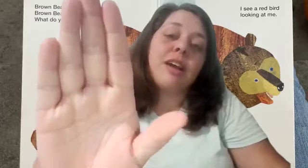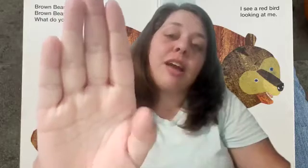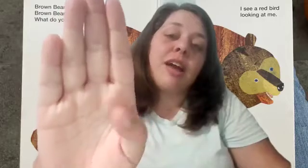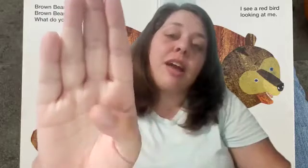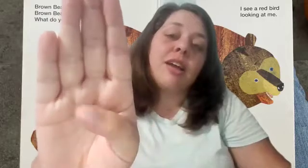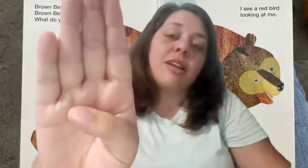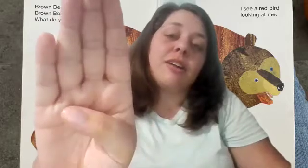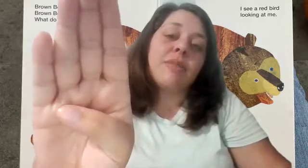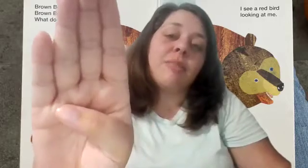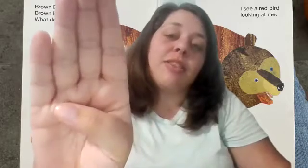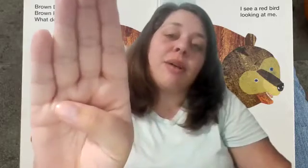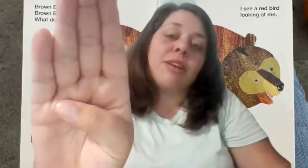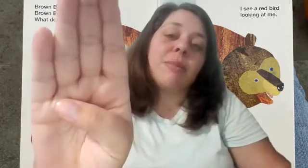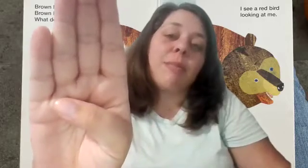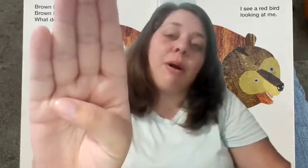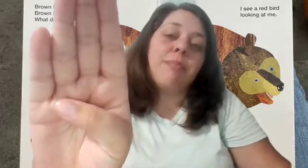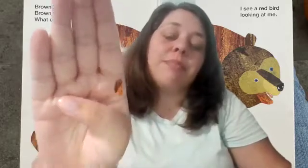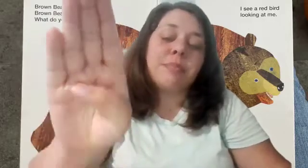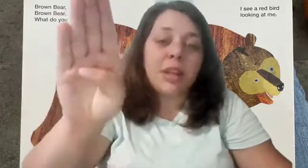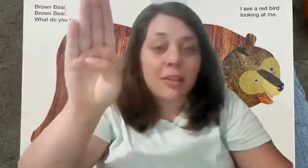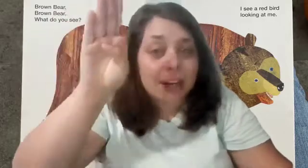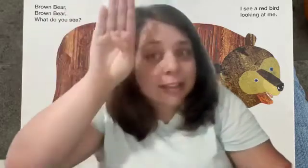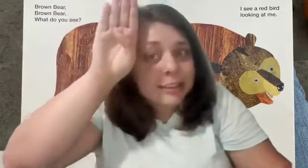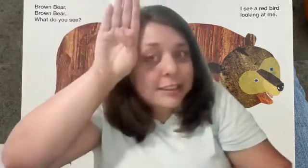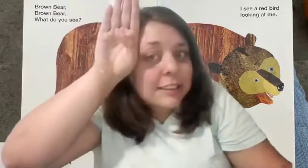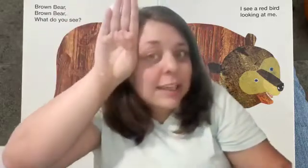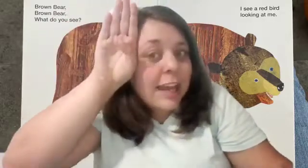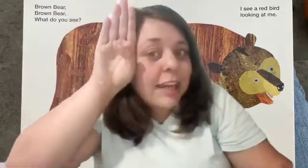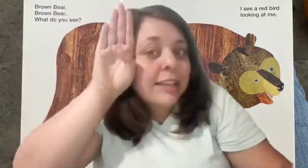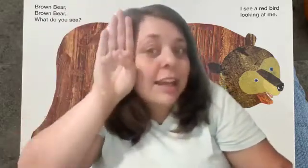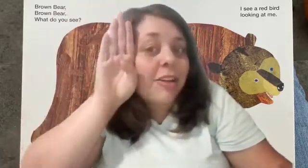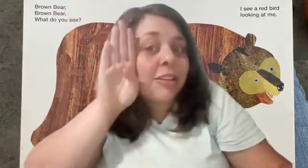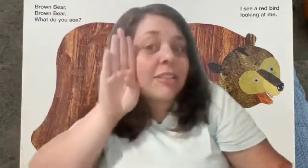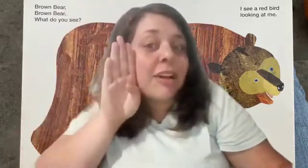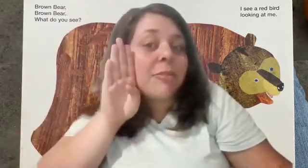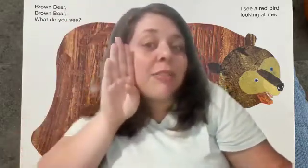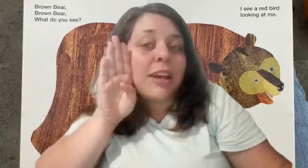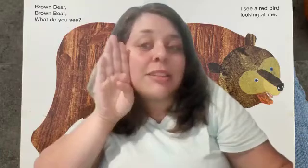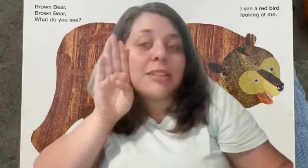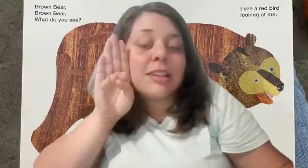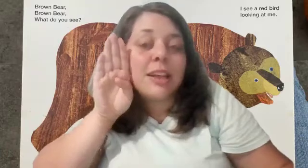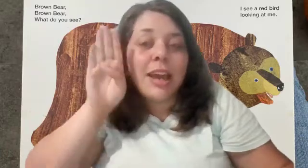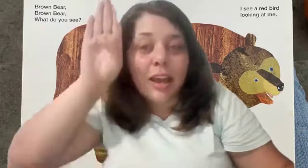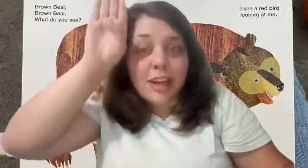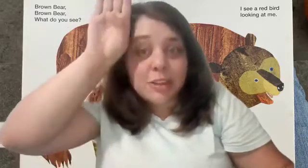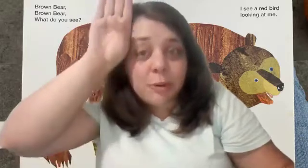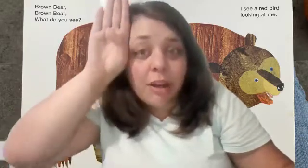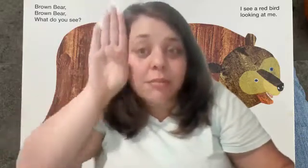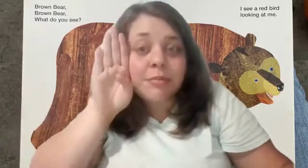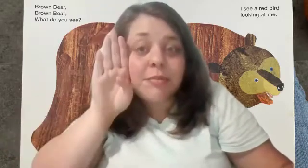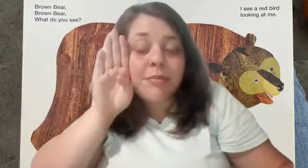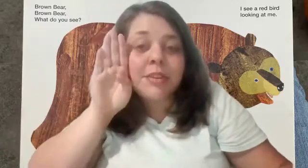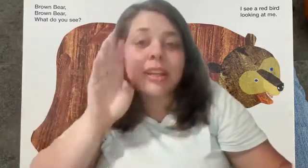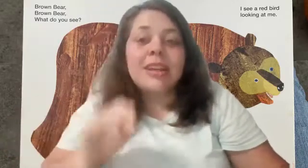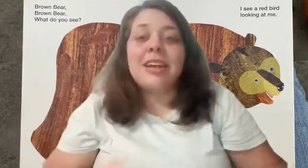fingers, and tuck my thumb into my palm. And then I slide it down on the side of my face, and that's